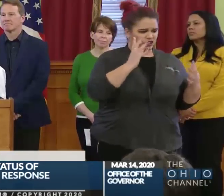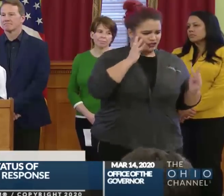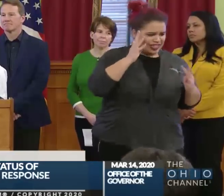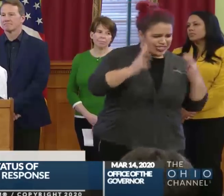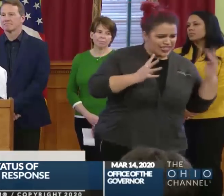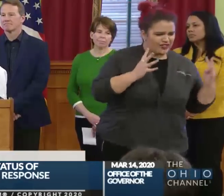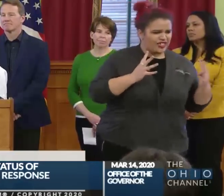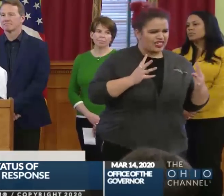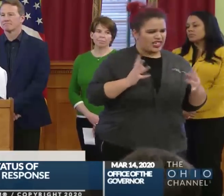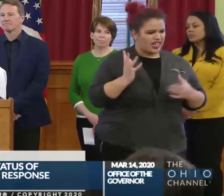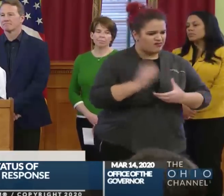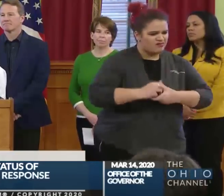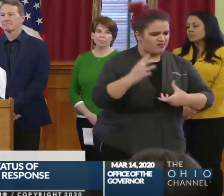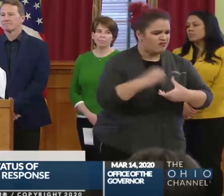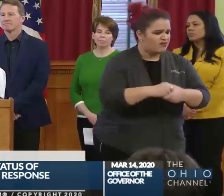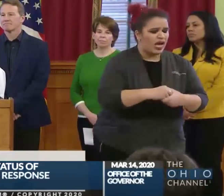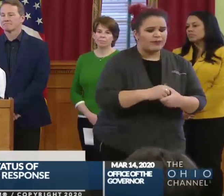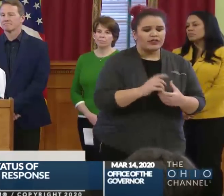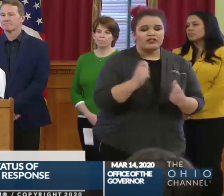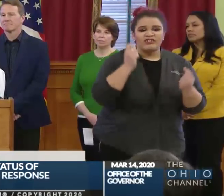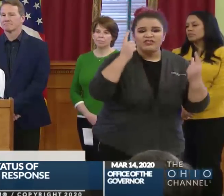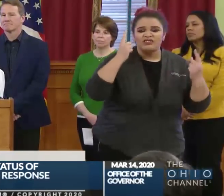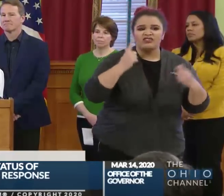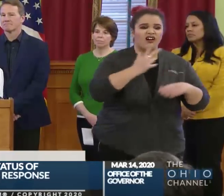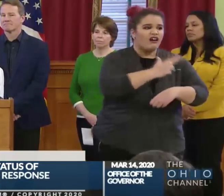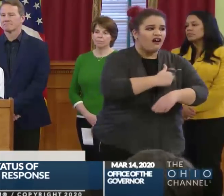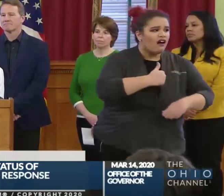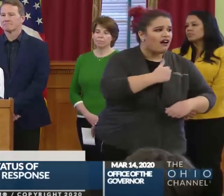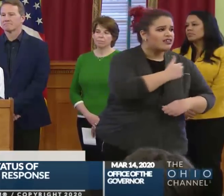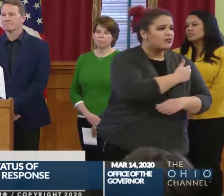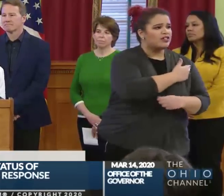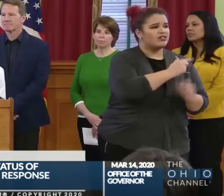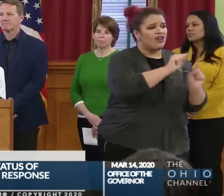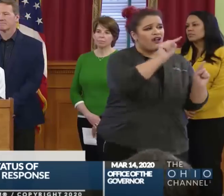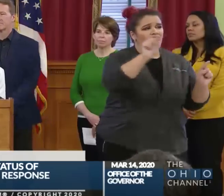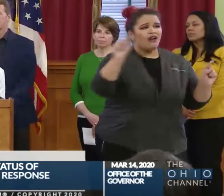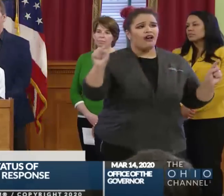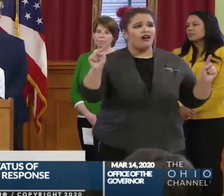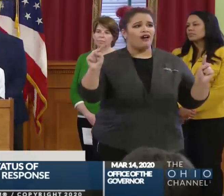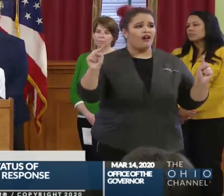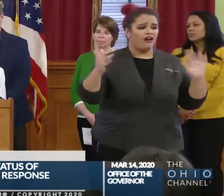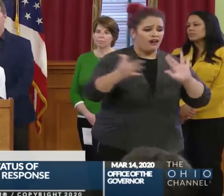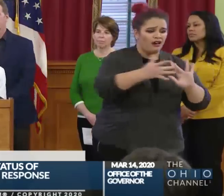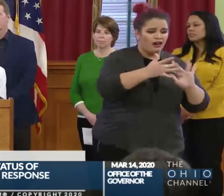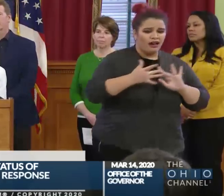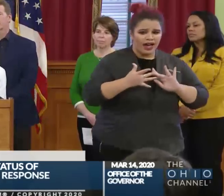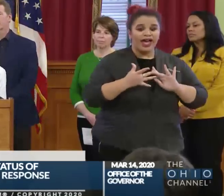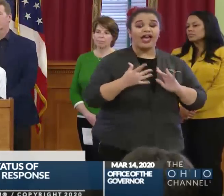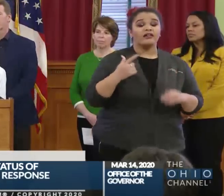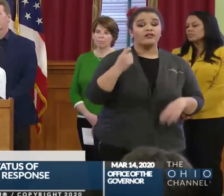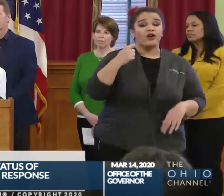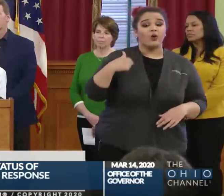together. Primary care docs, all these folks are thinking strategies. They're working with our EMAs and our emergency